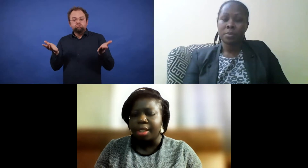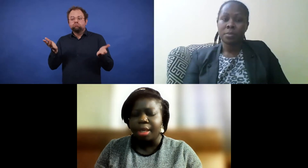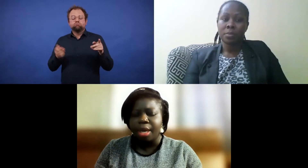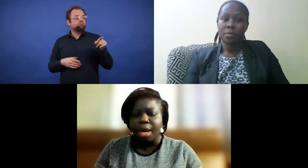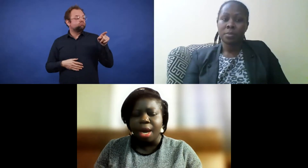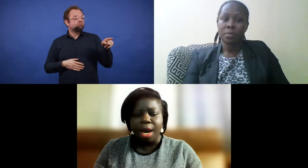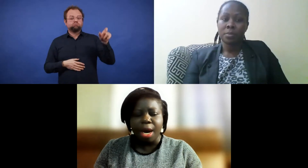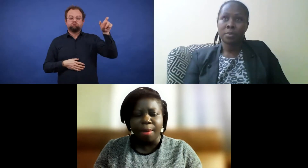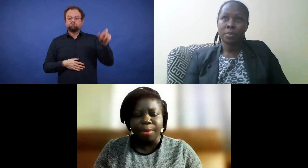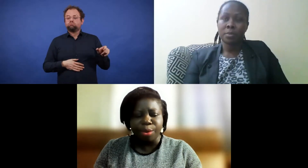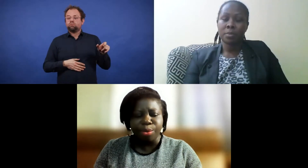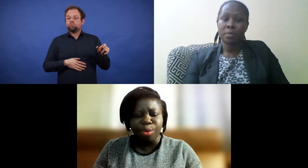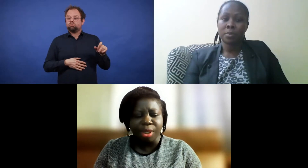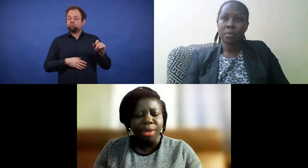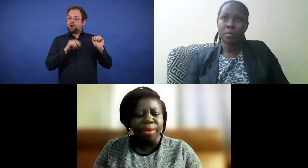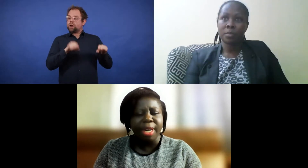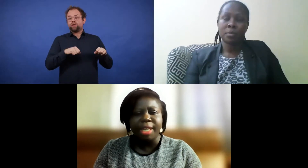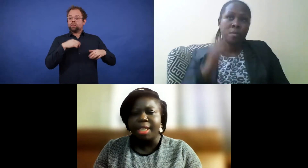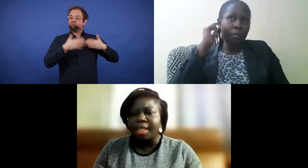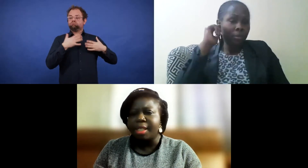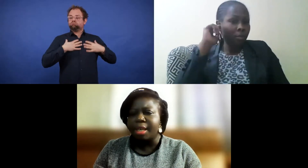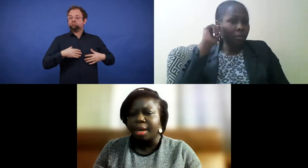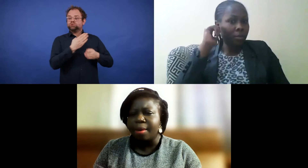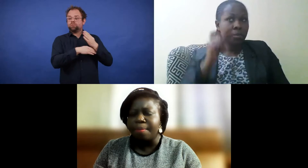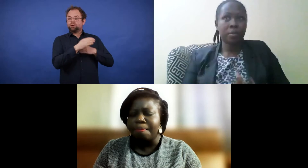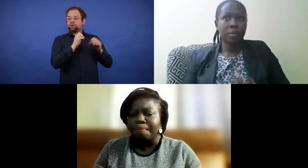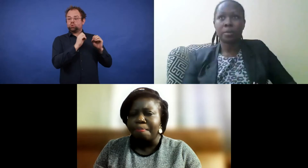politics, you mostly realize that